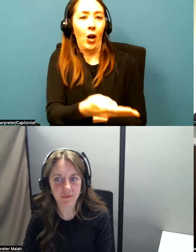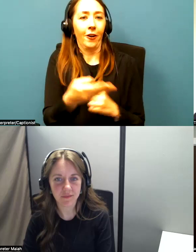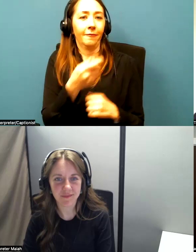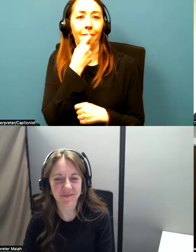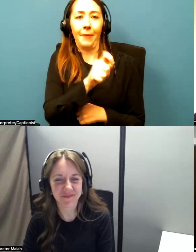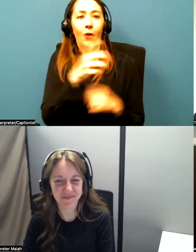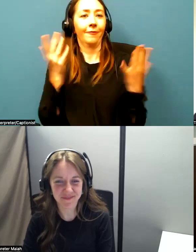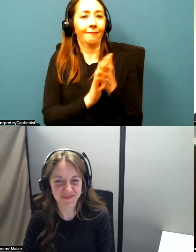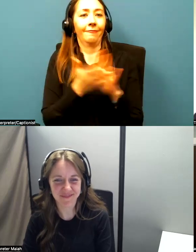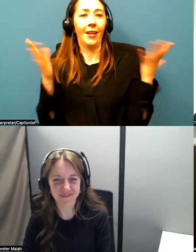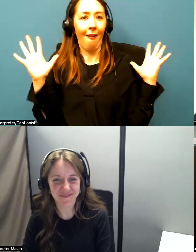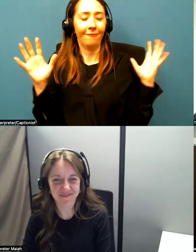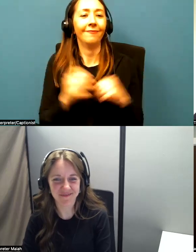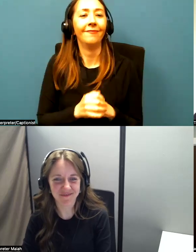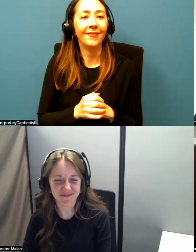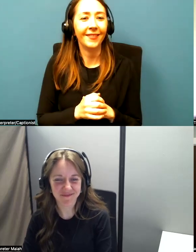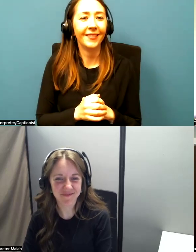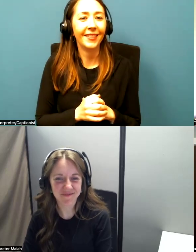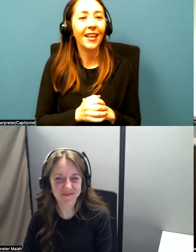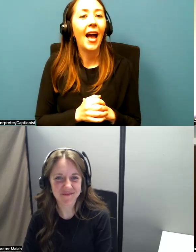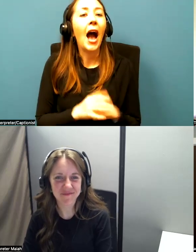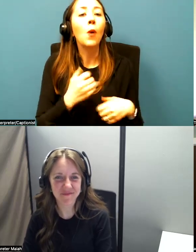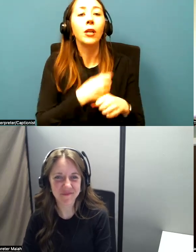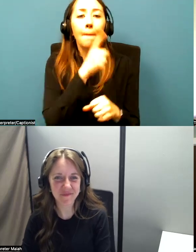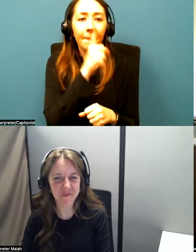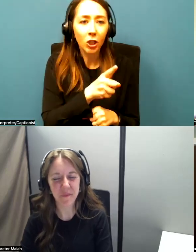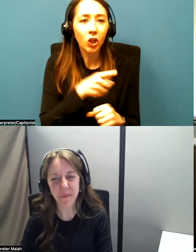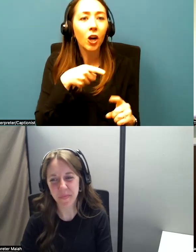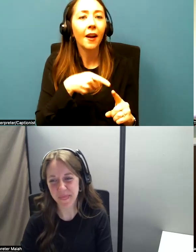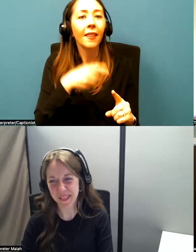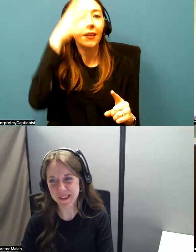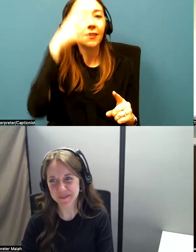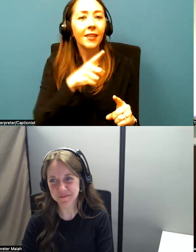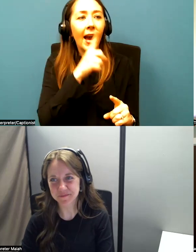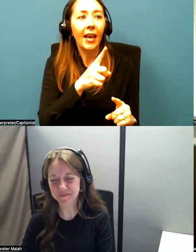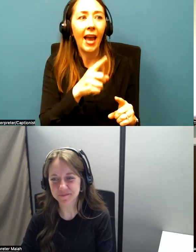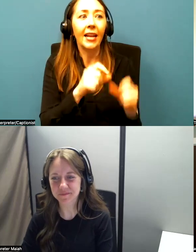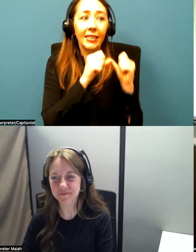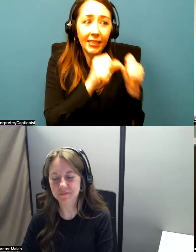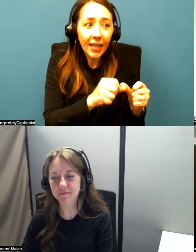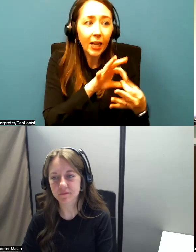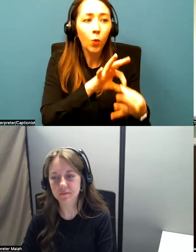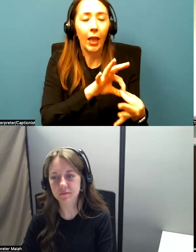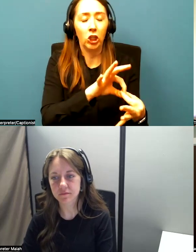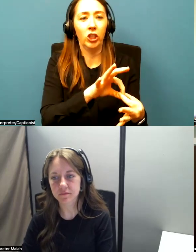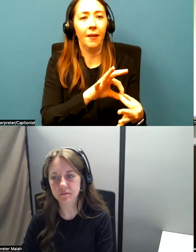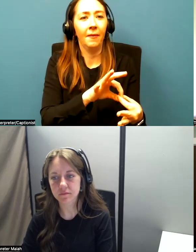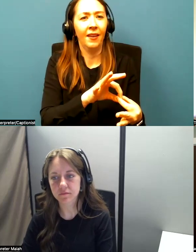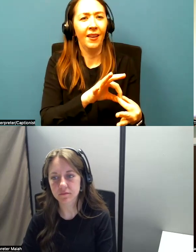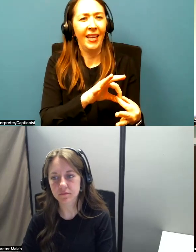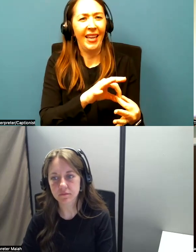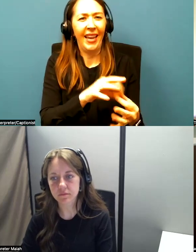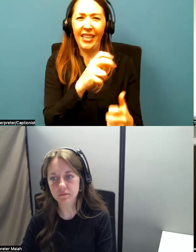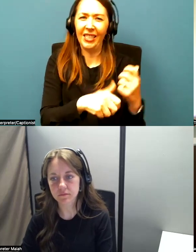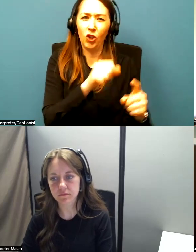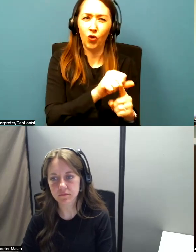hired because I just wanted somebody who was, in a steady relationship because then it's a tricky thing because